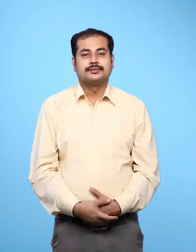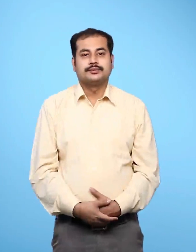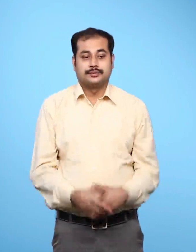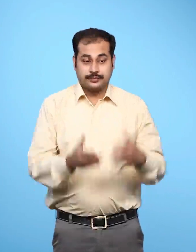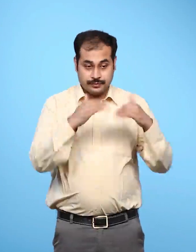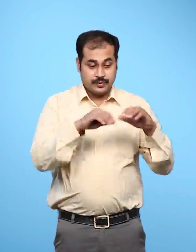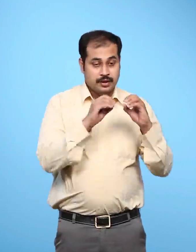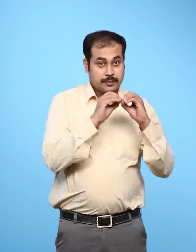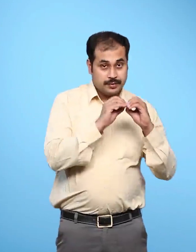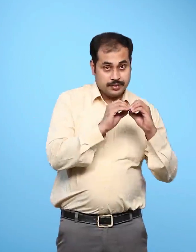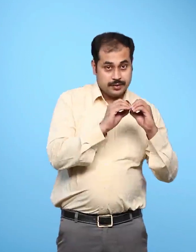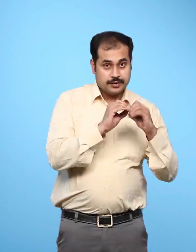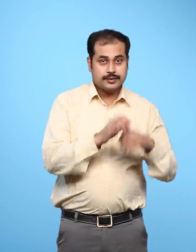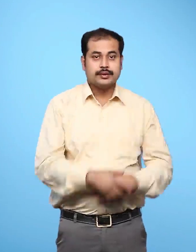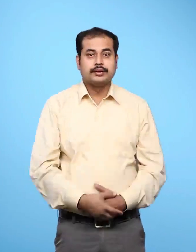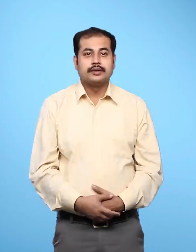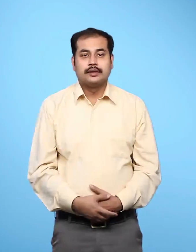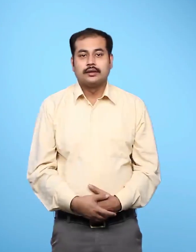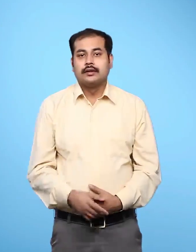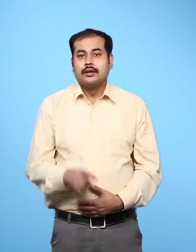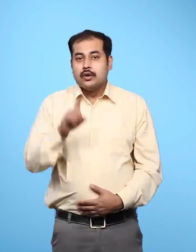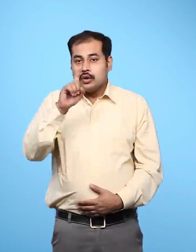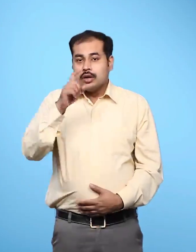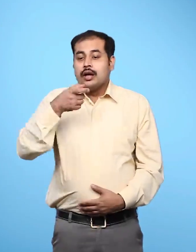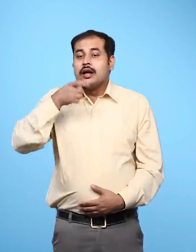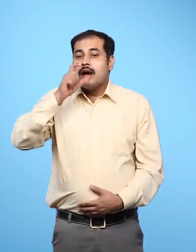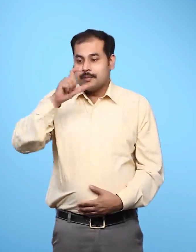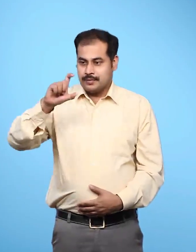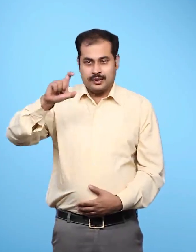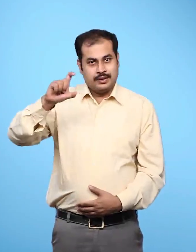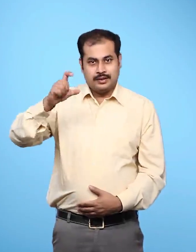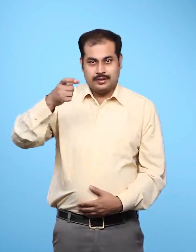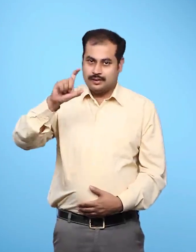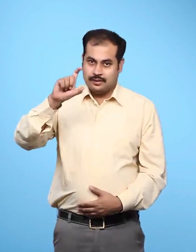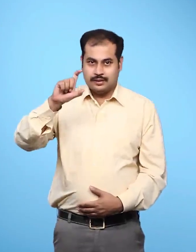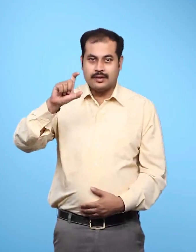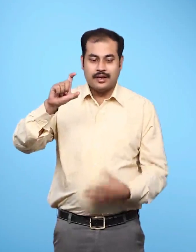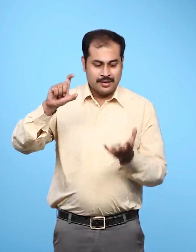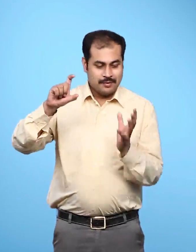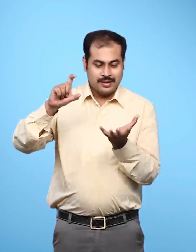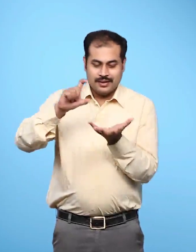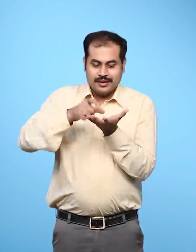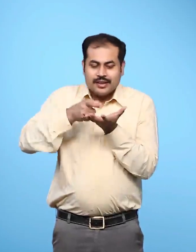Question The picture shows a cup and a plate. Question